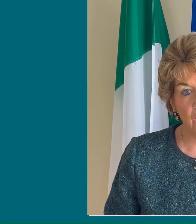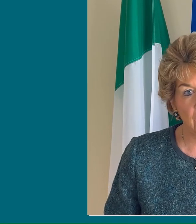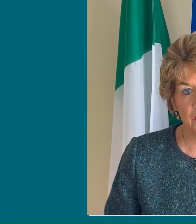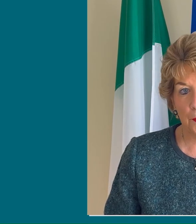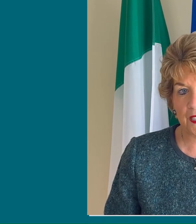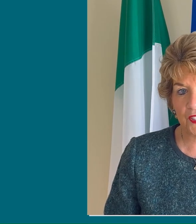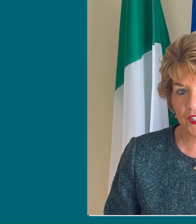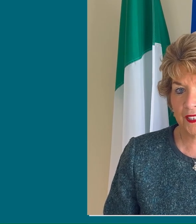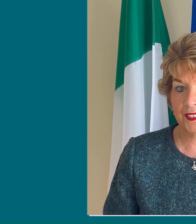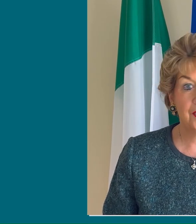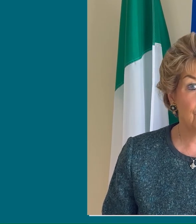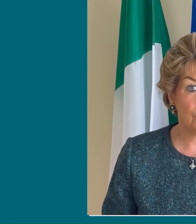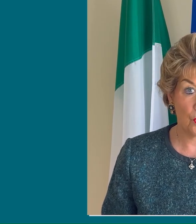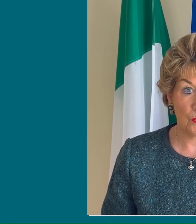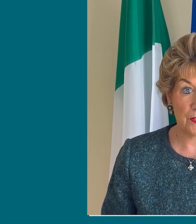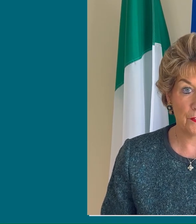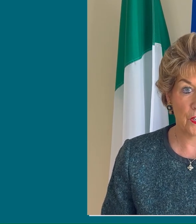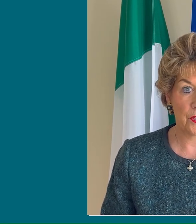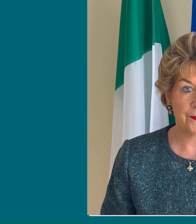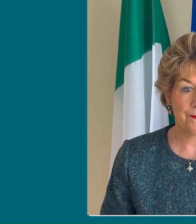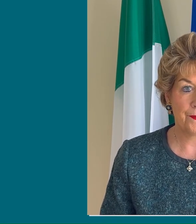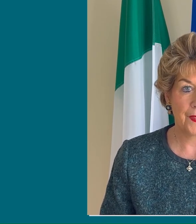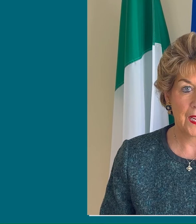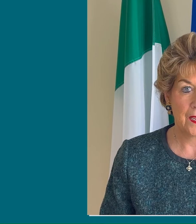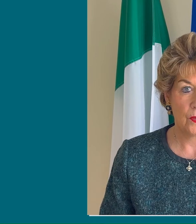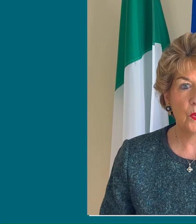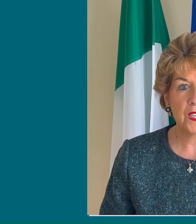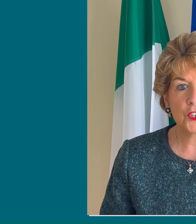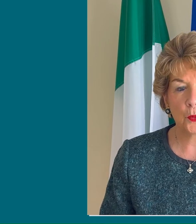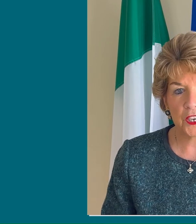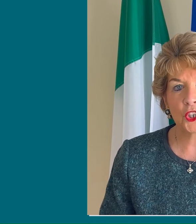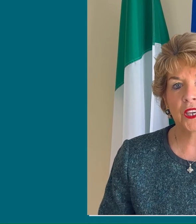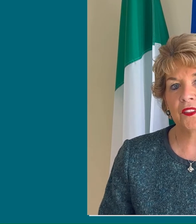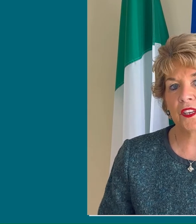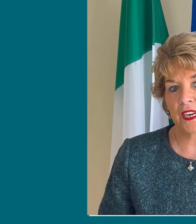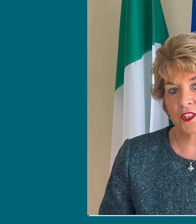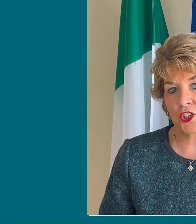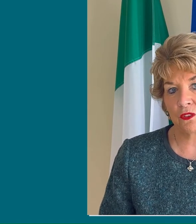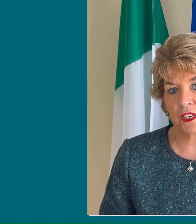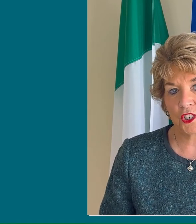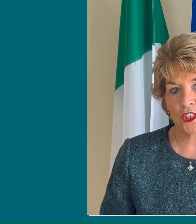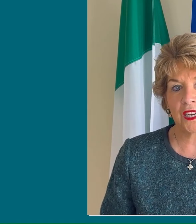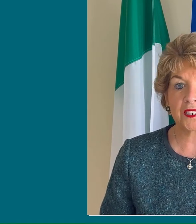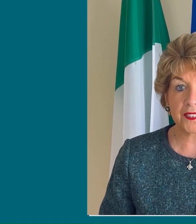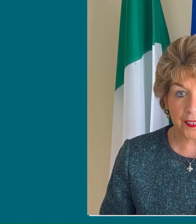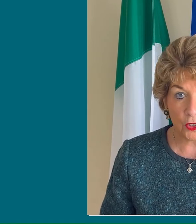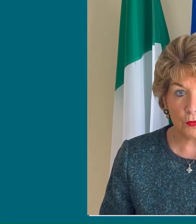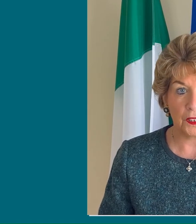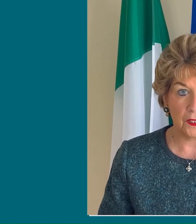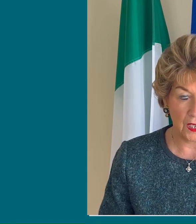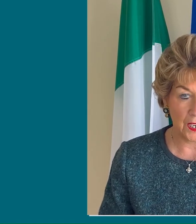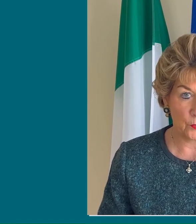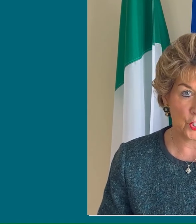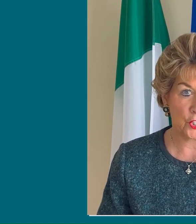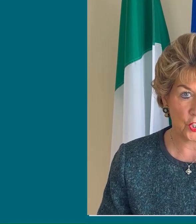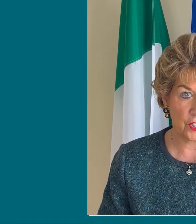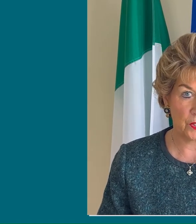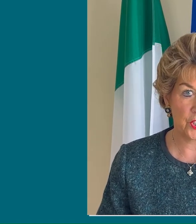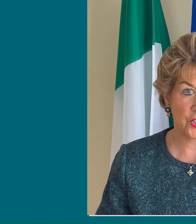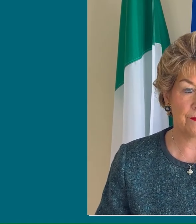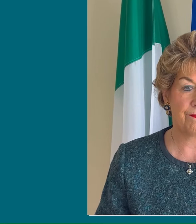are entirely domestic nor wholly foreign. We need to educate the next generation as the global